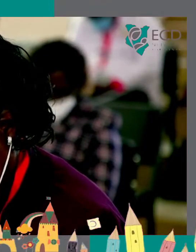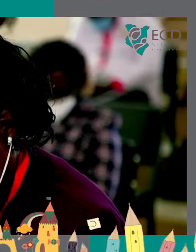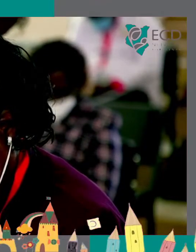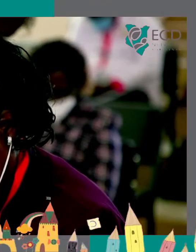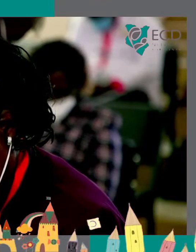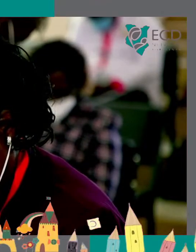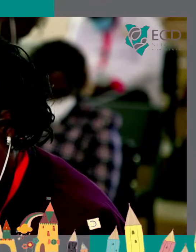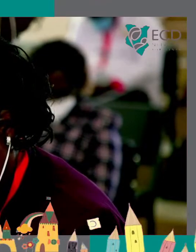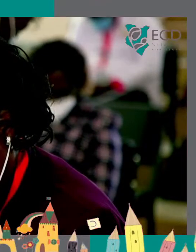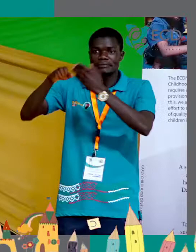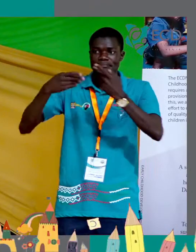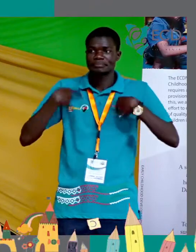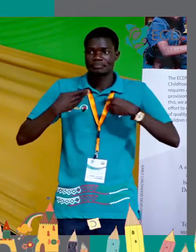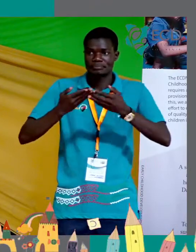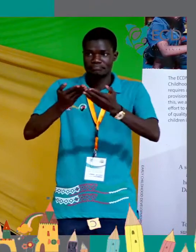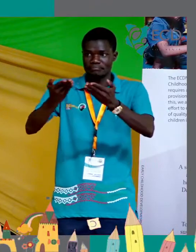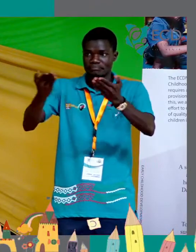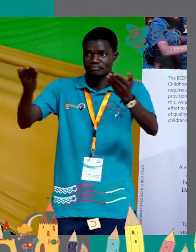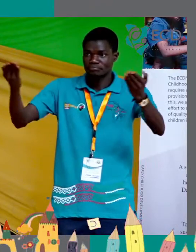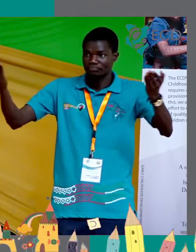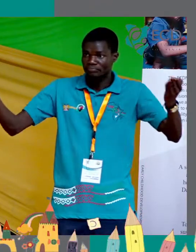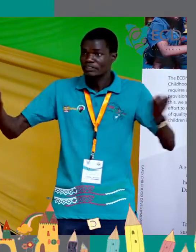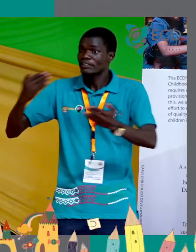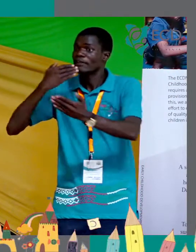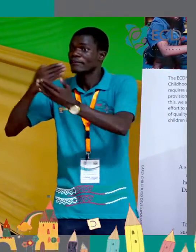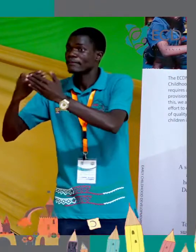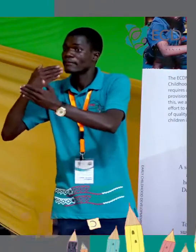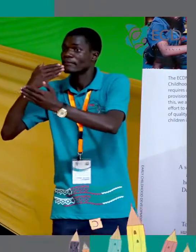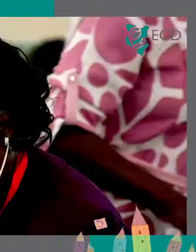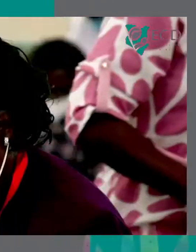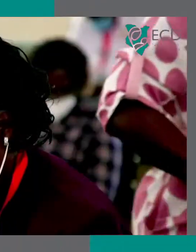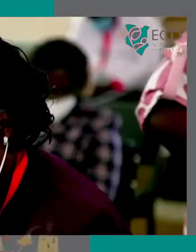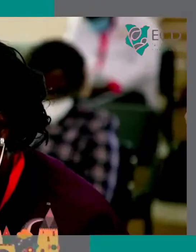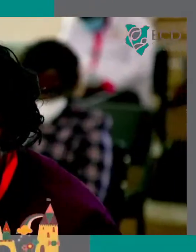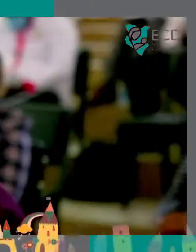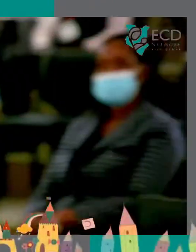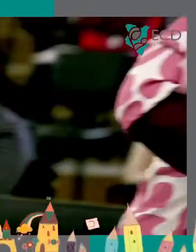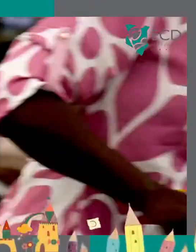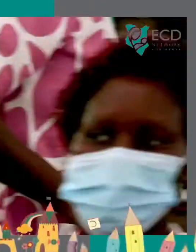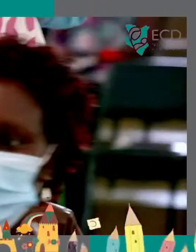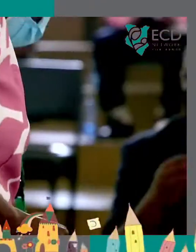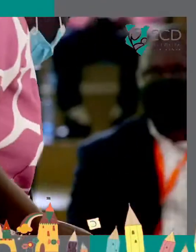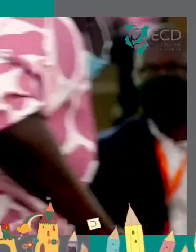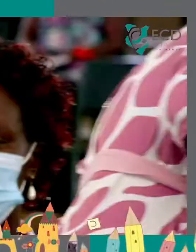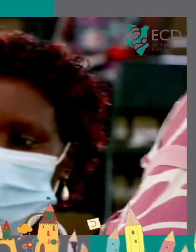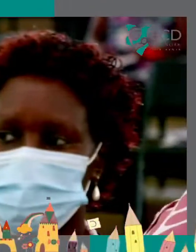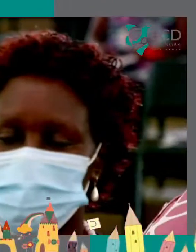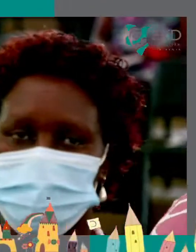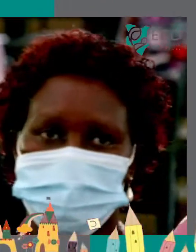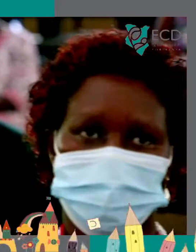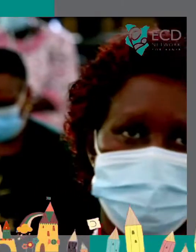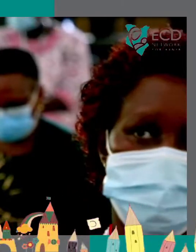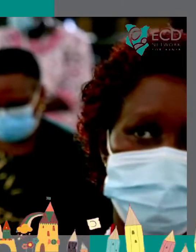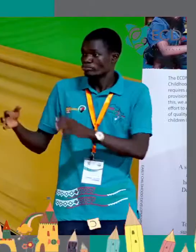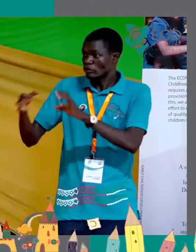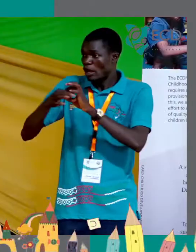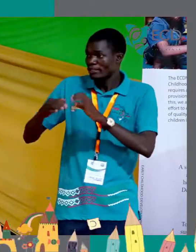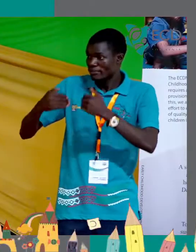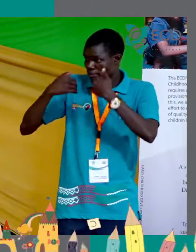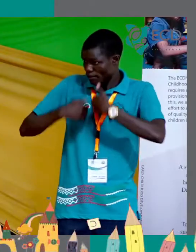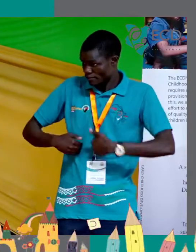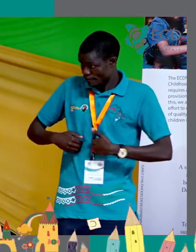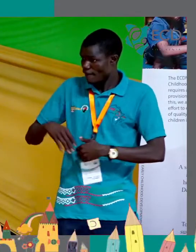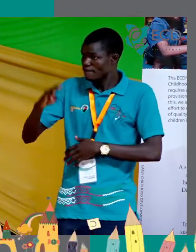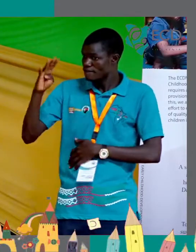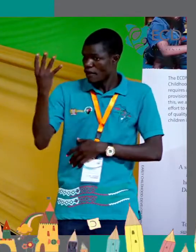All protocols observed. Thank you for this opportunity to join you in the